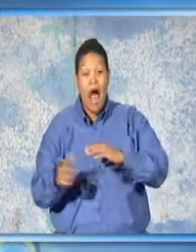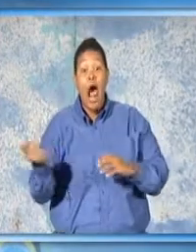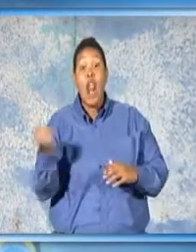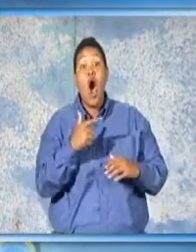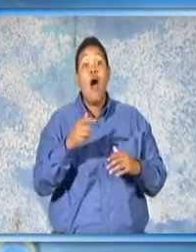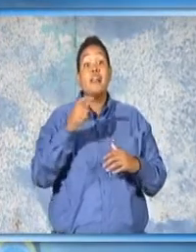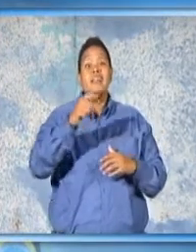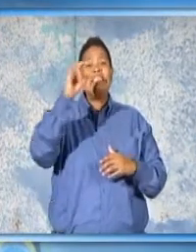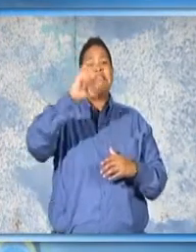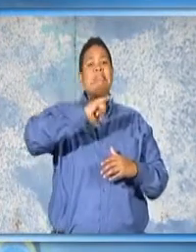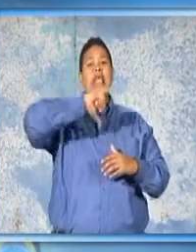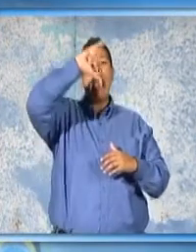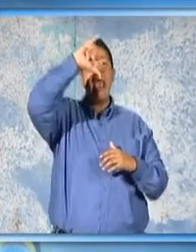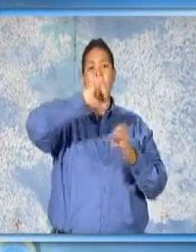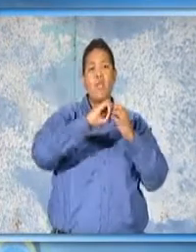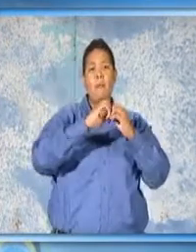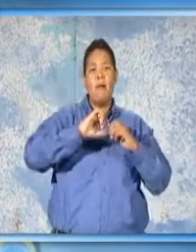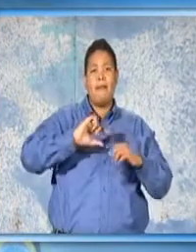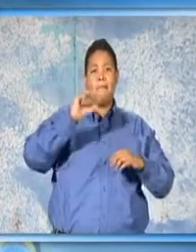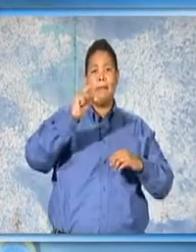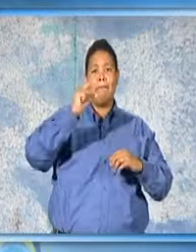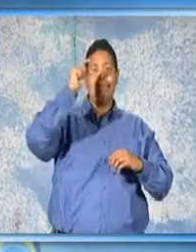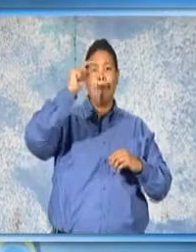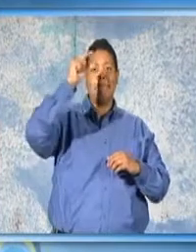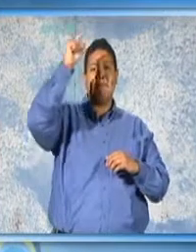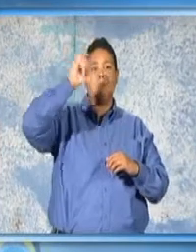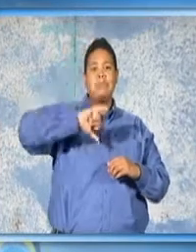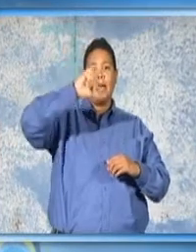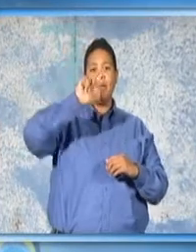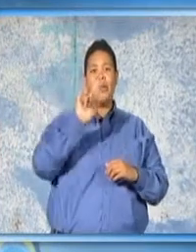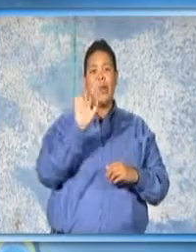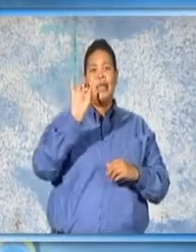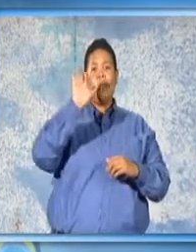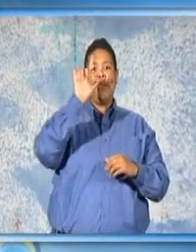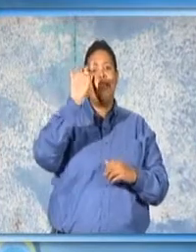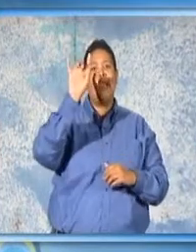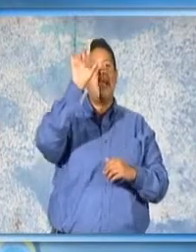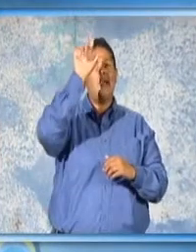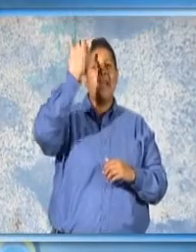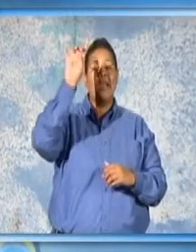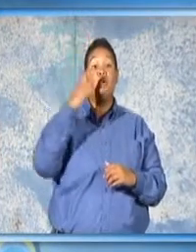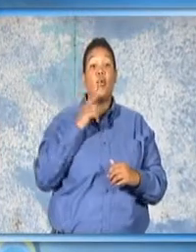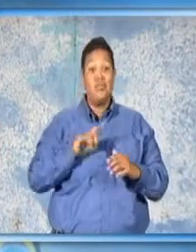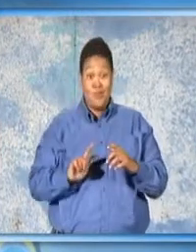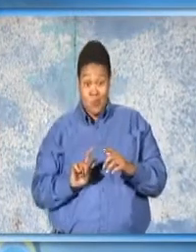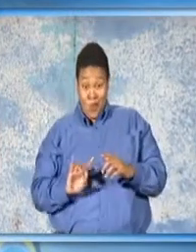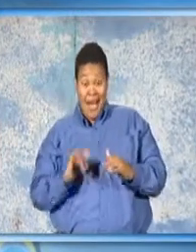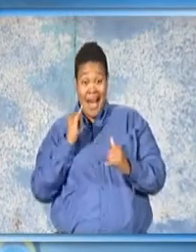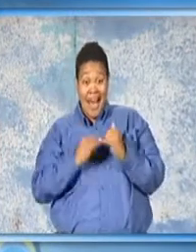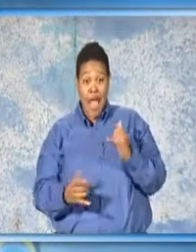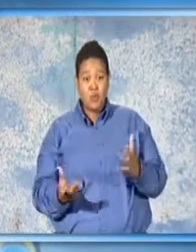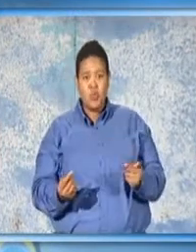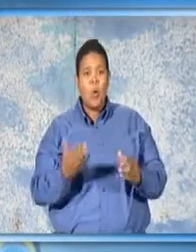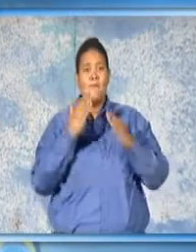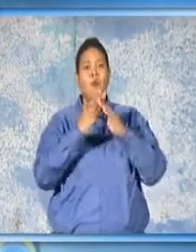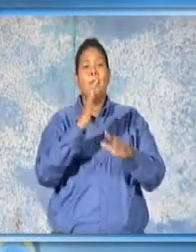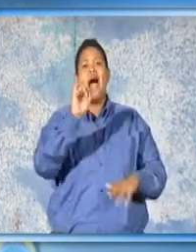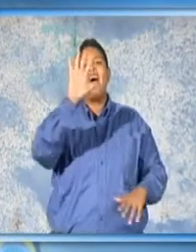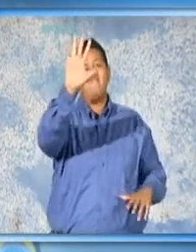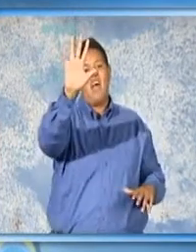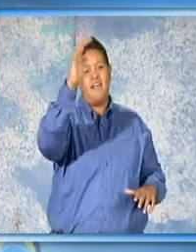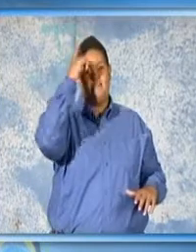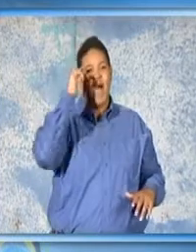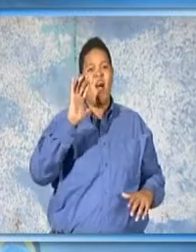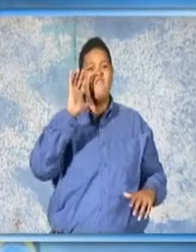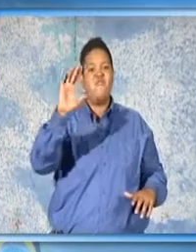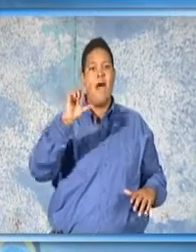have the same number of cubes. So we only take the bottom total of 28 and multiply it by 5 because there are